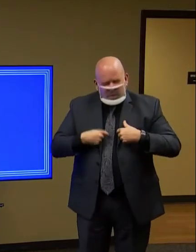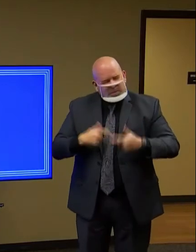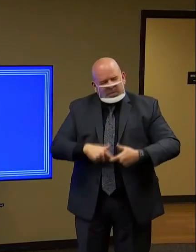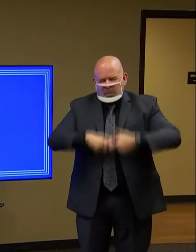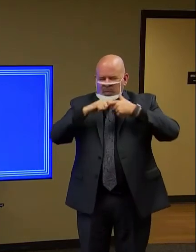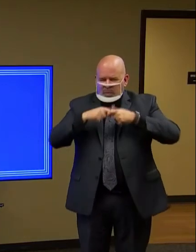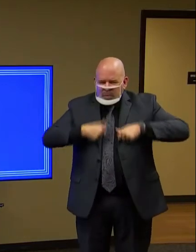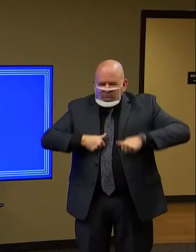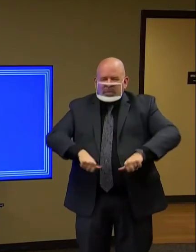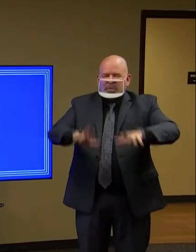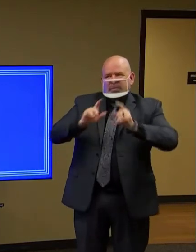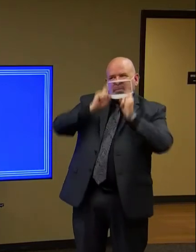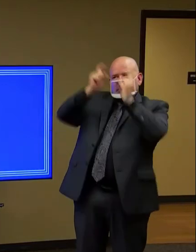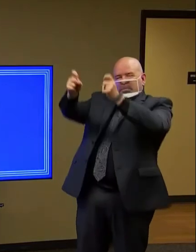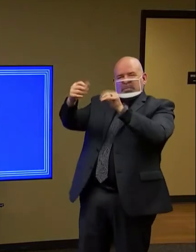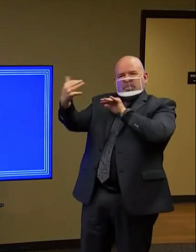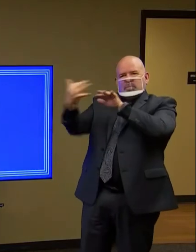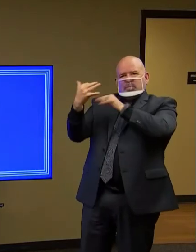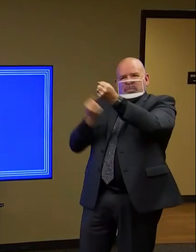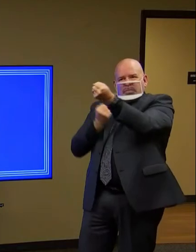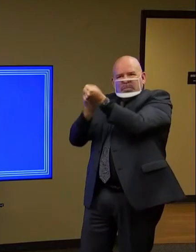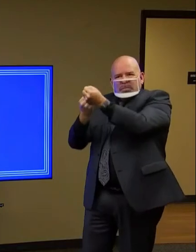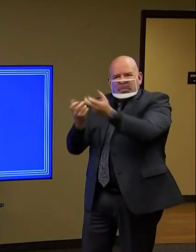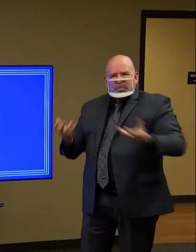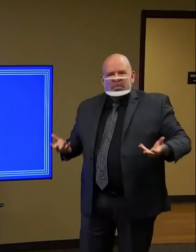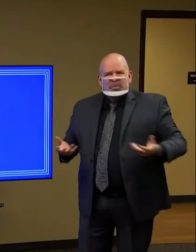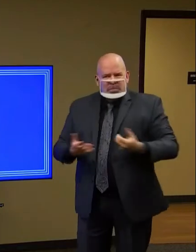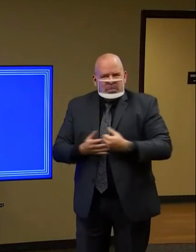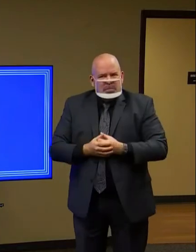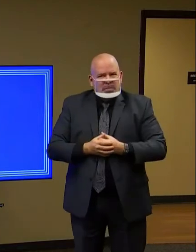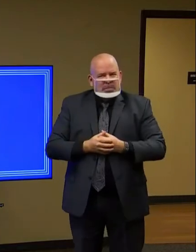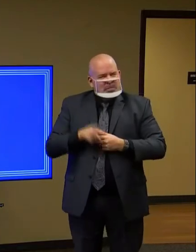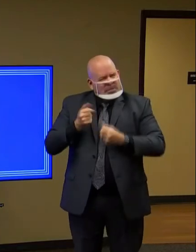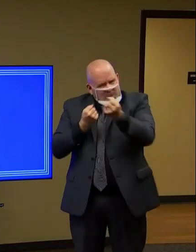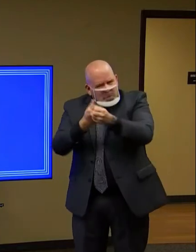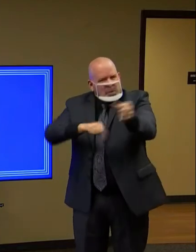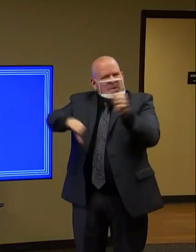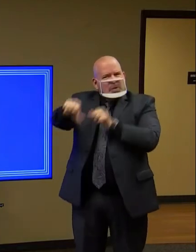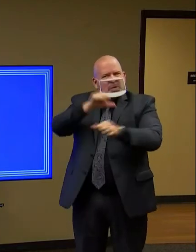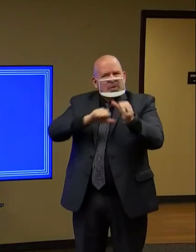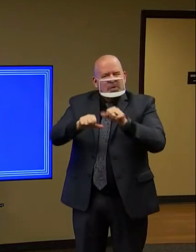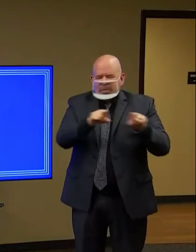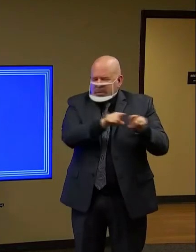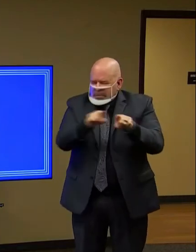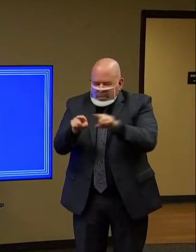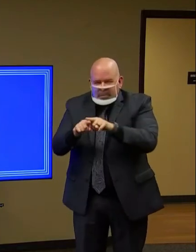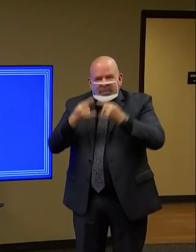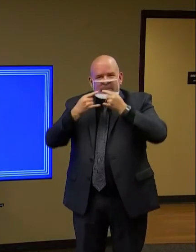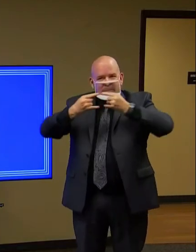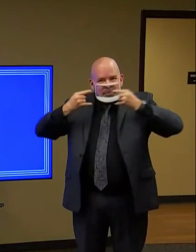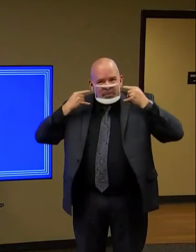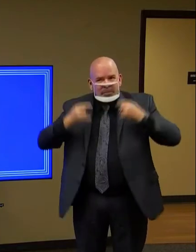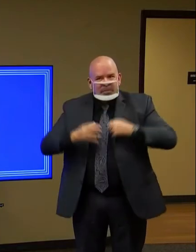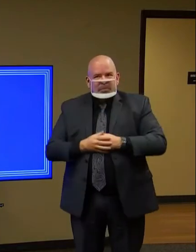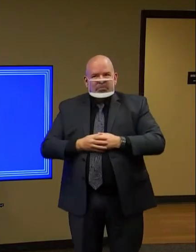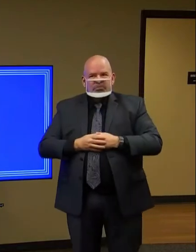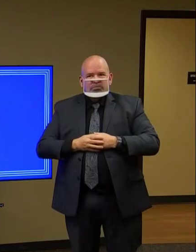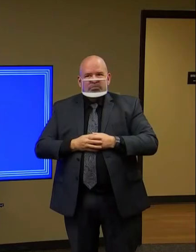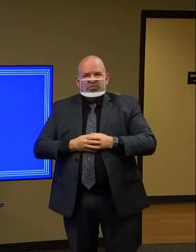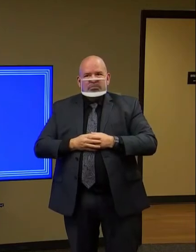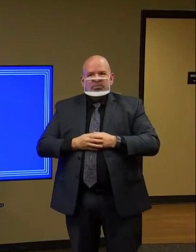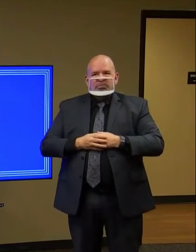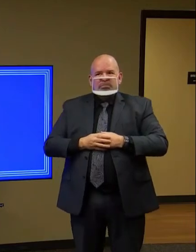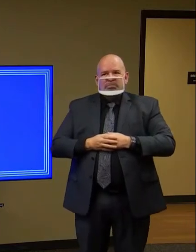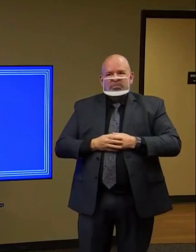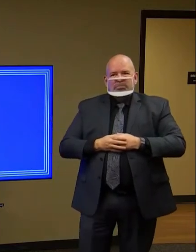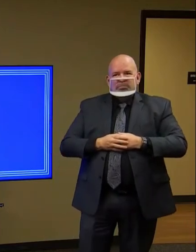sacrifice. Now, Nick Garcia and I were talking yesterday. Many people have given great sacrifices. They've gone without